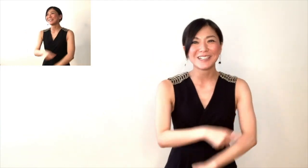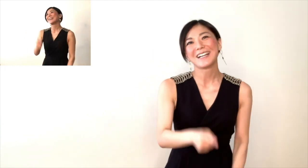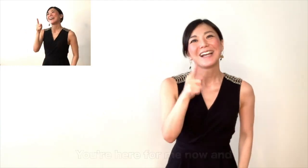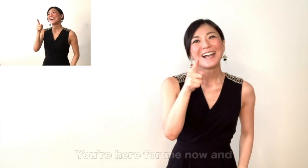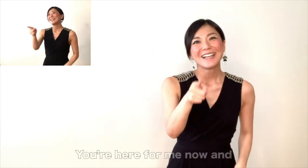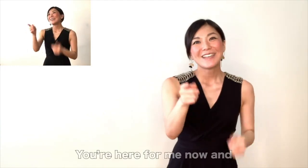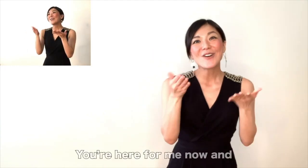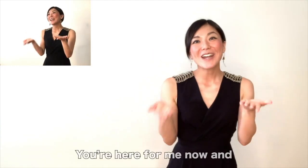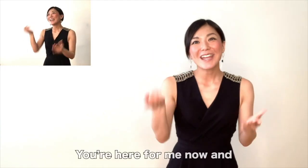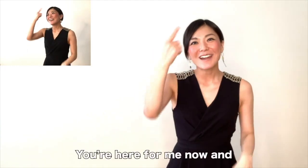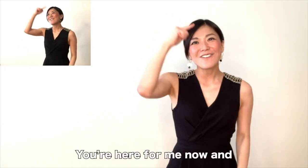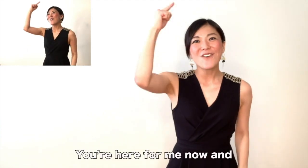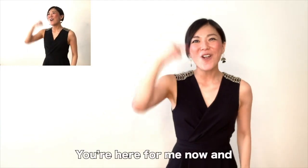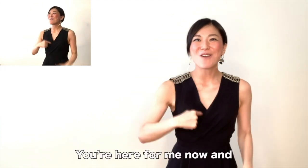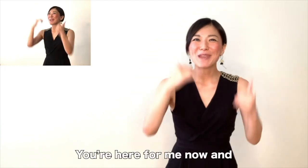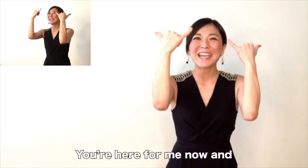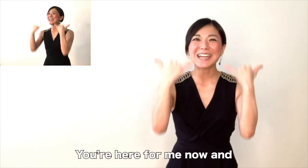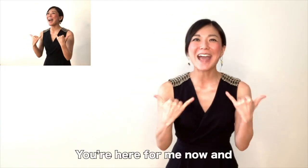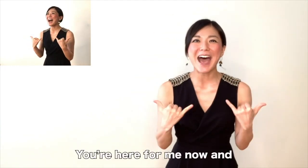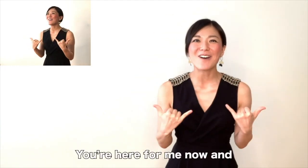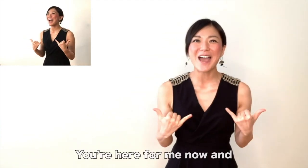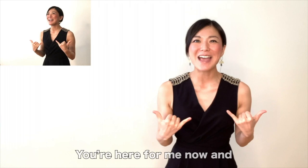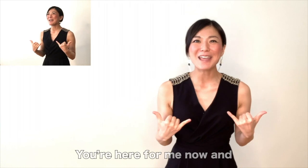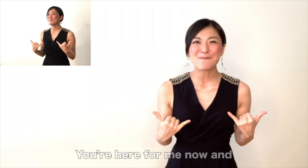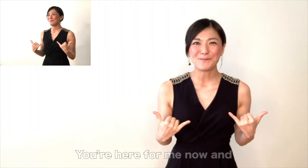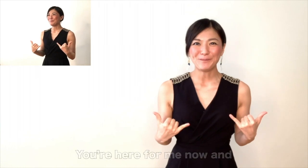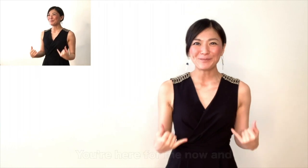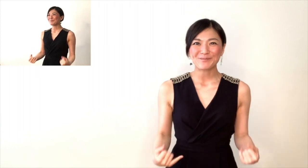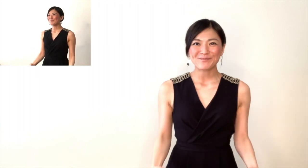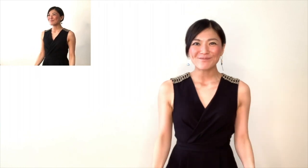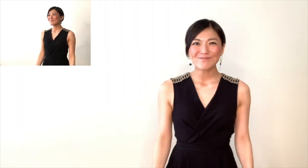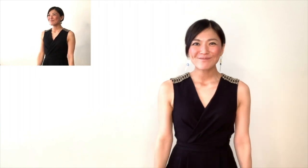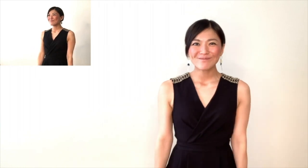You're here for me now and